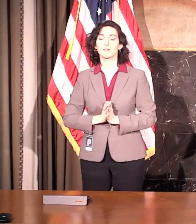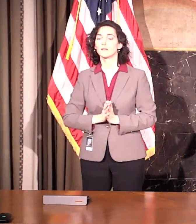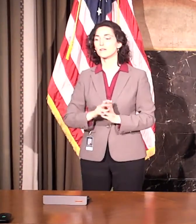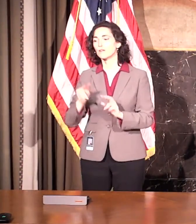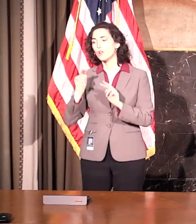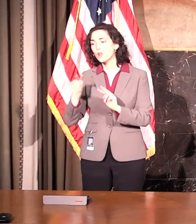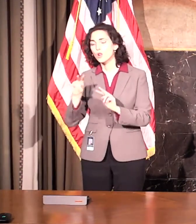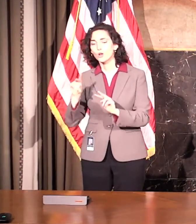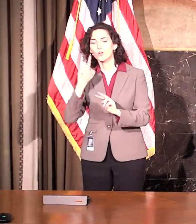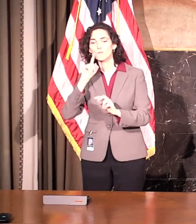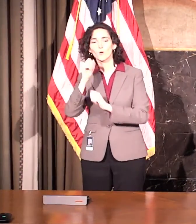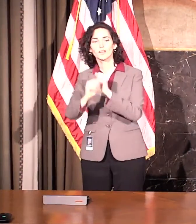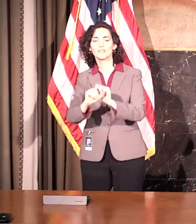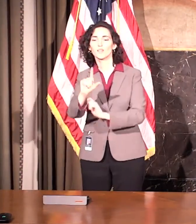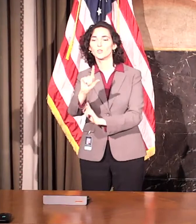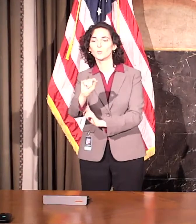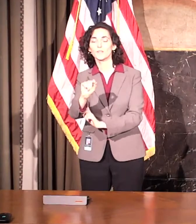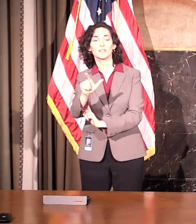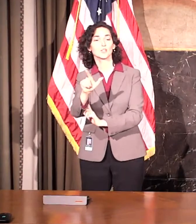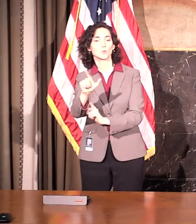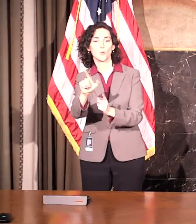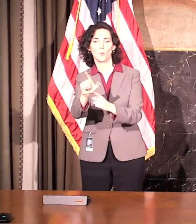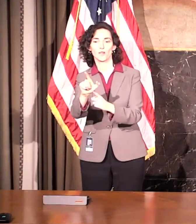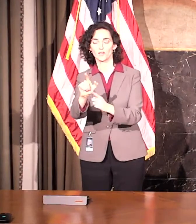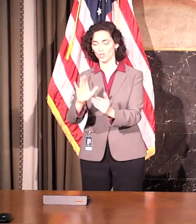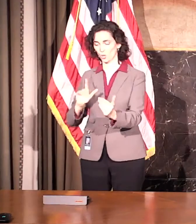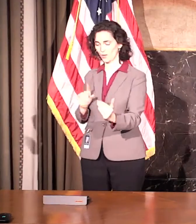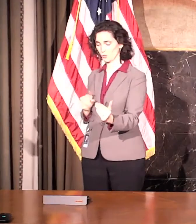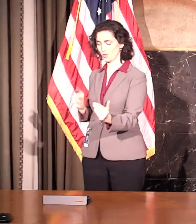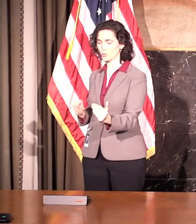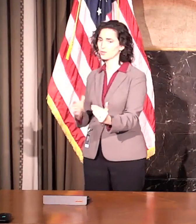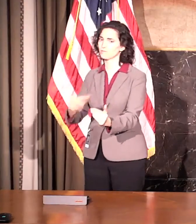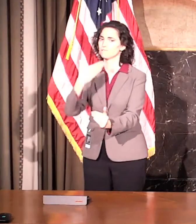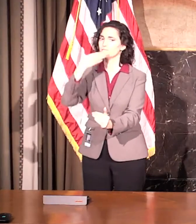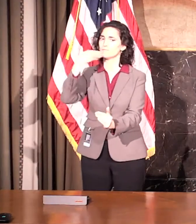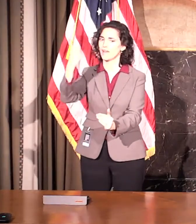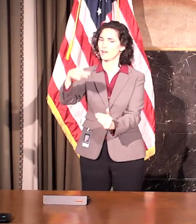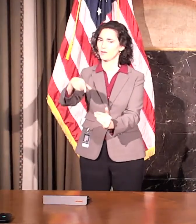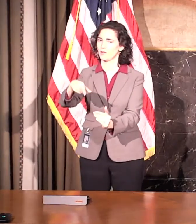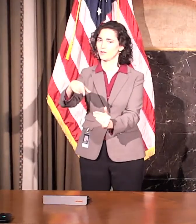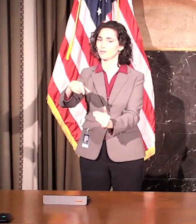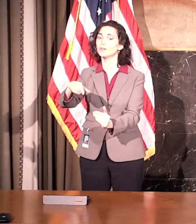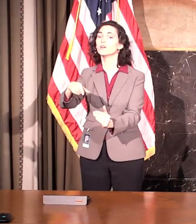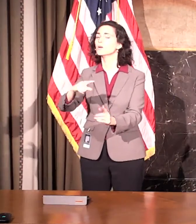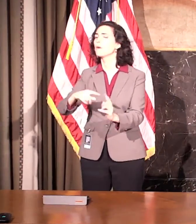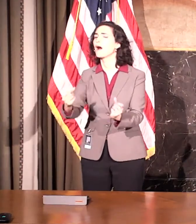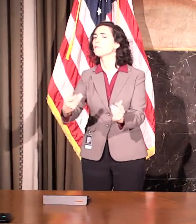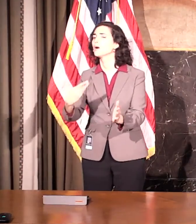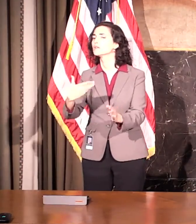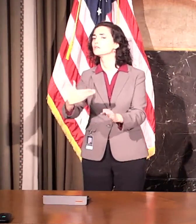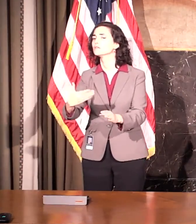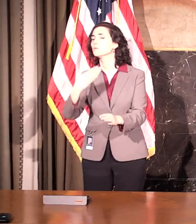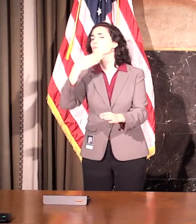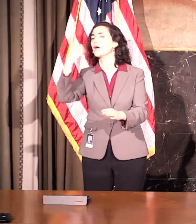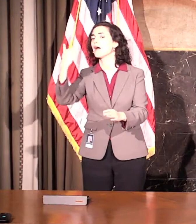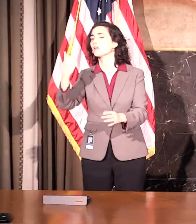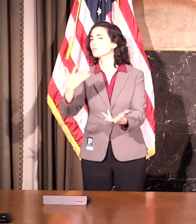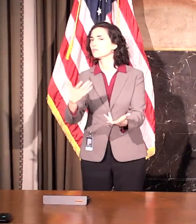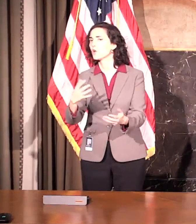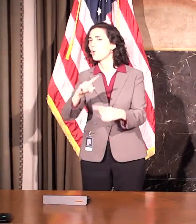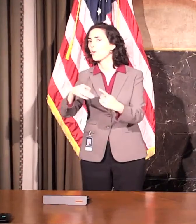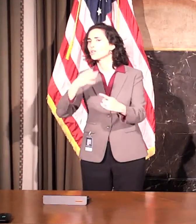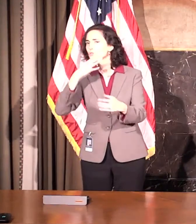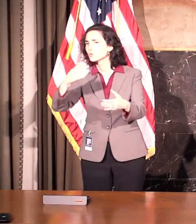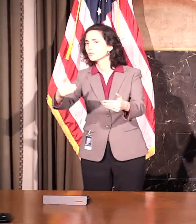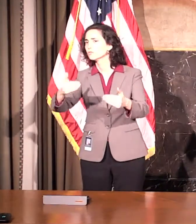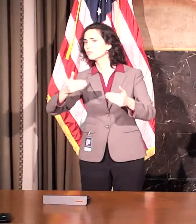to a 2021 that's going to be much better than 2020. But how much better and how soon we